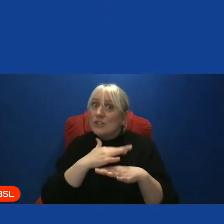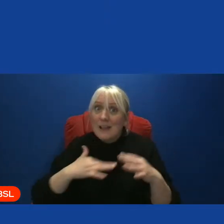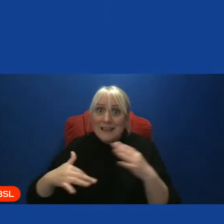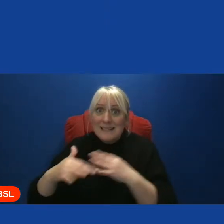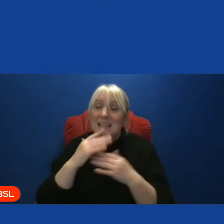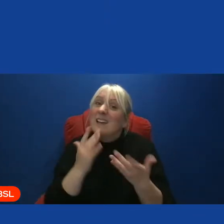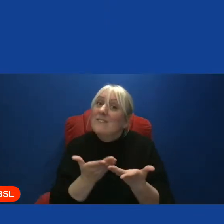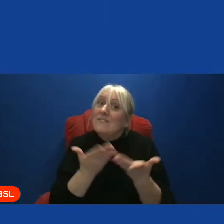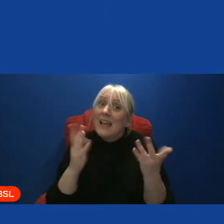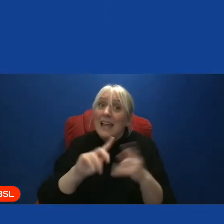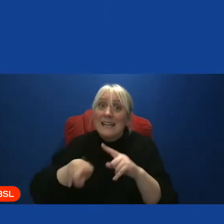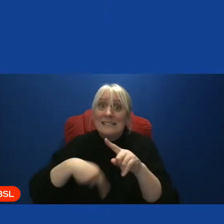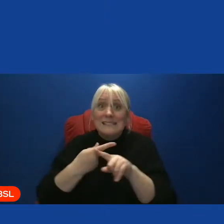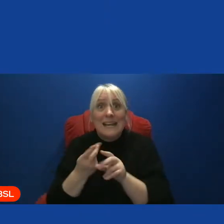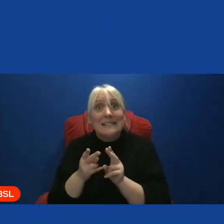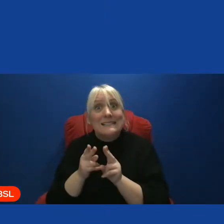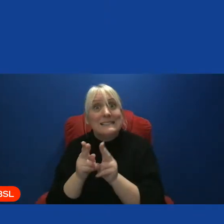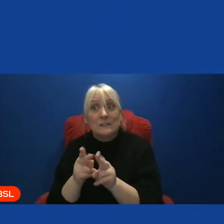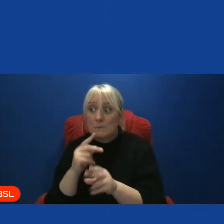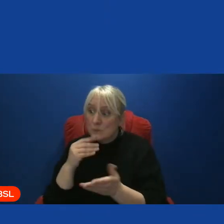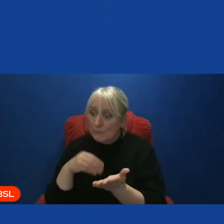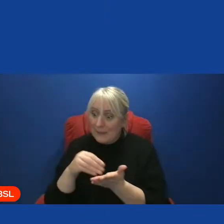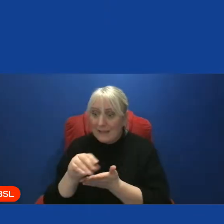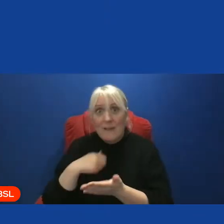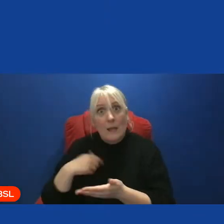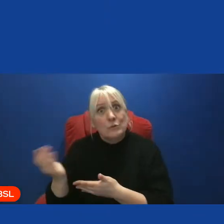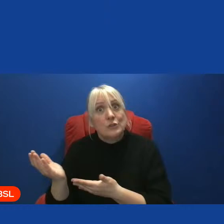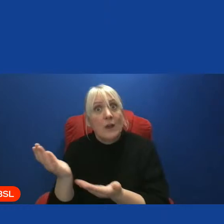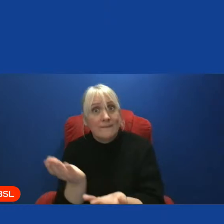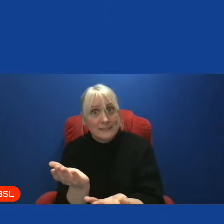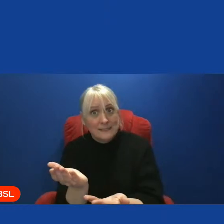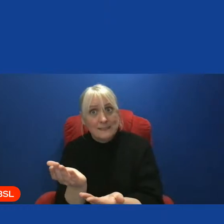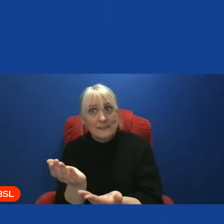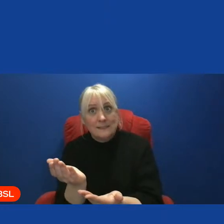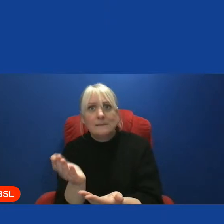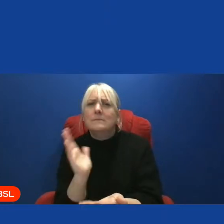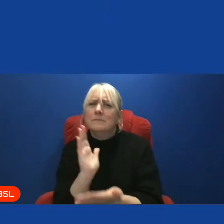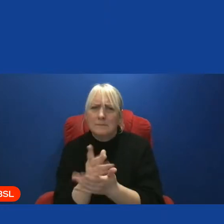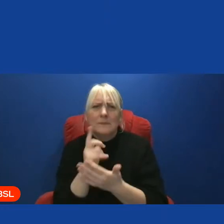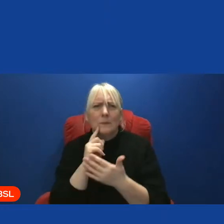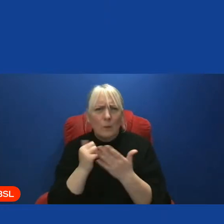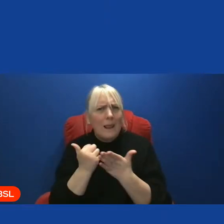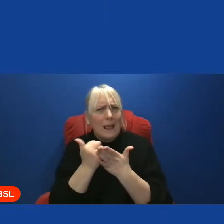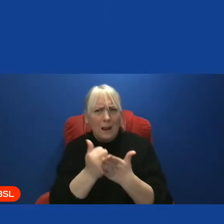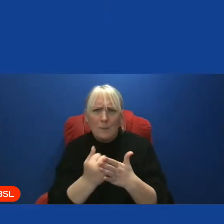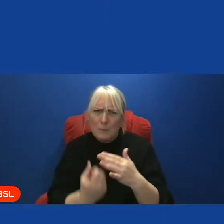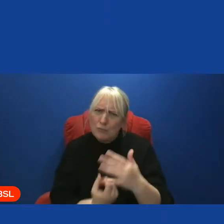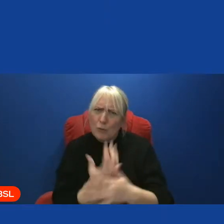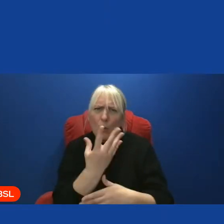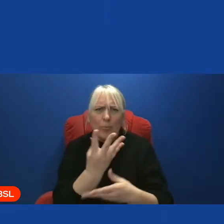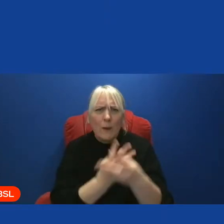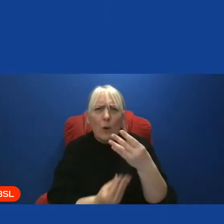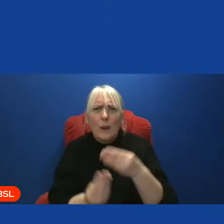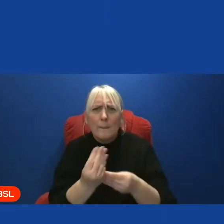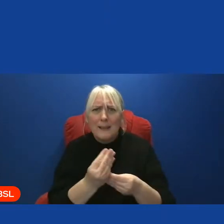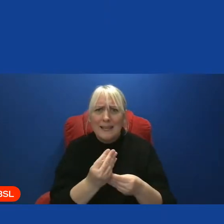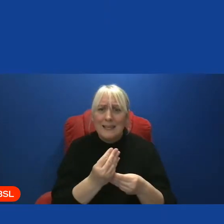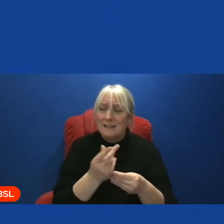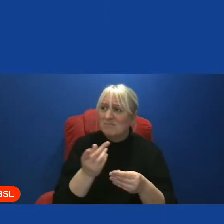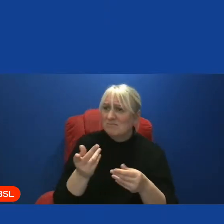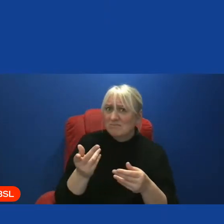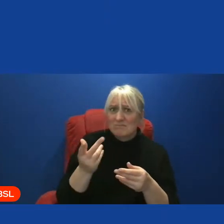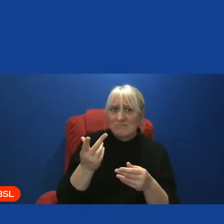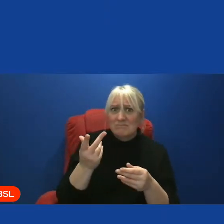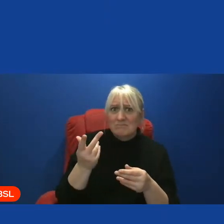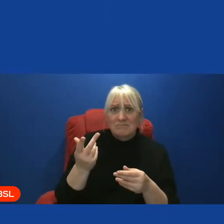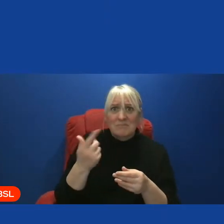to pay for the services we need, which in effect in itself will help in growing the economy as we need it, and they go along the line